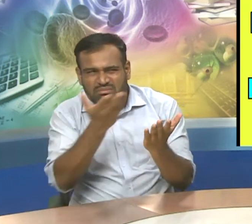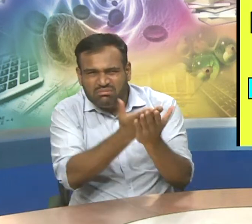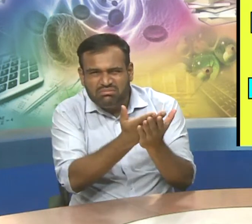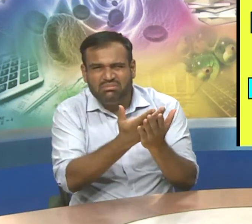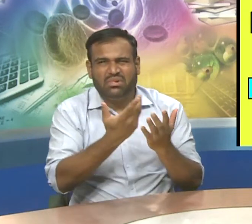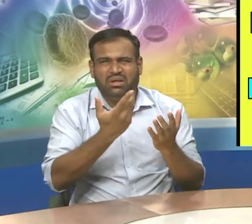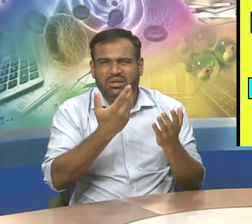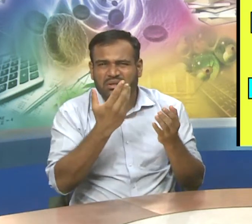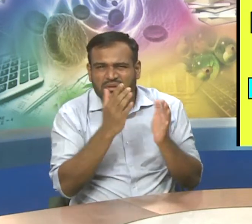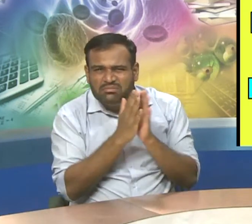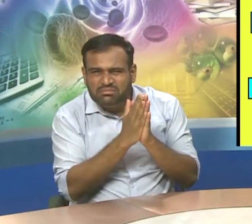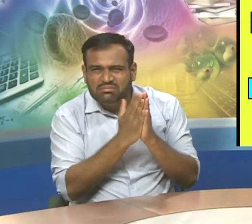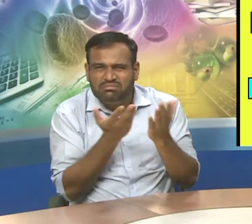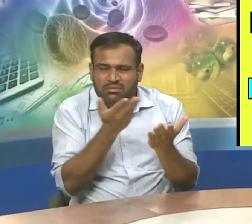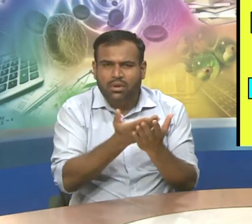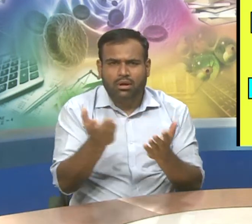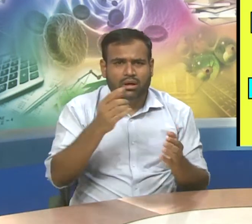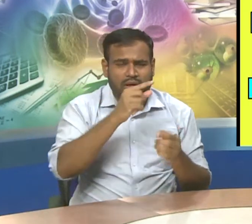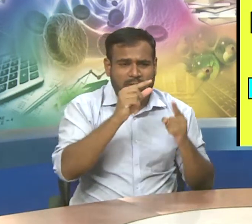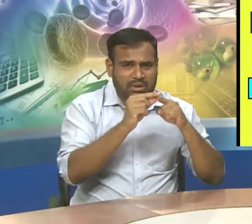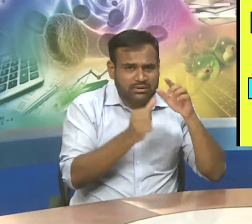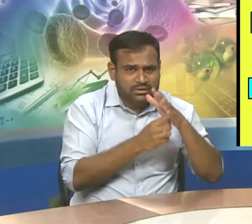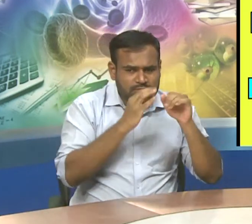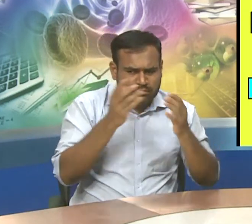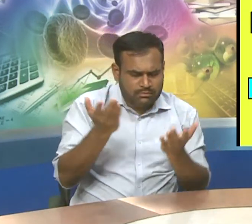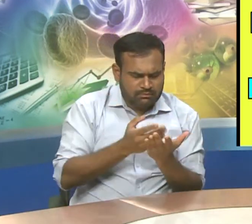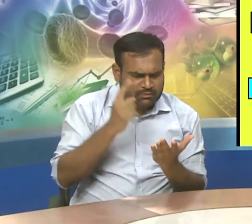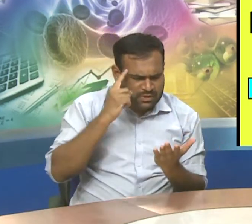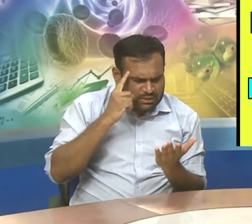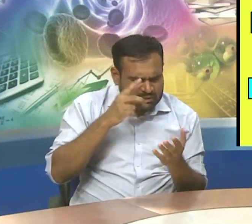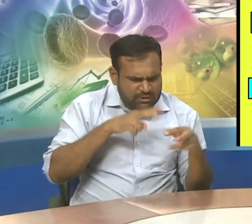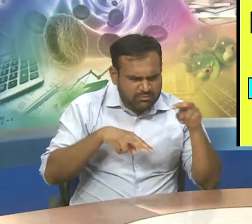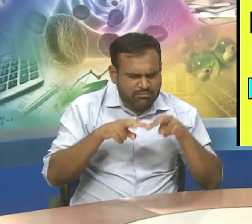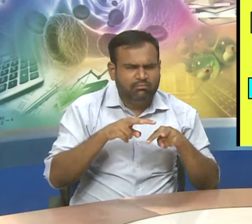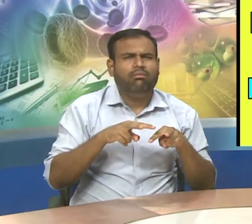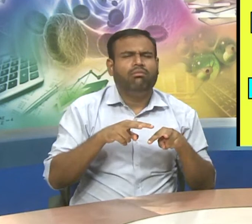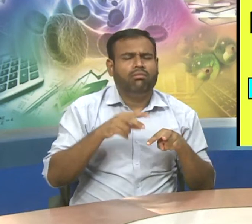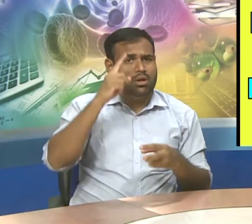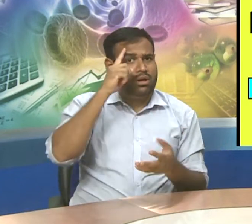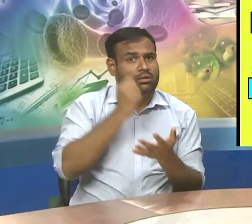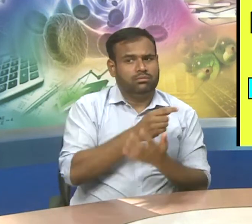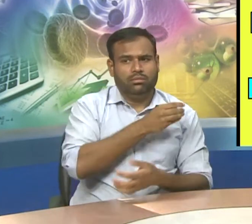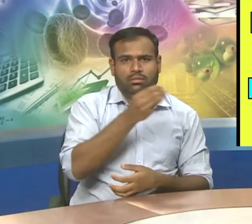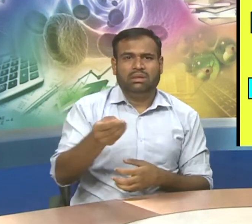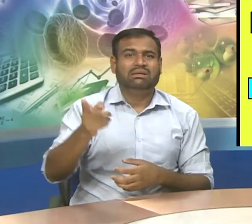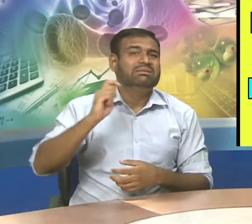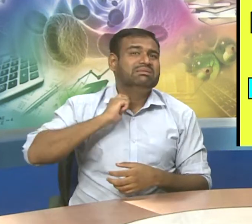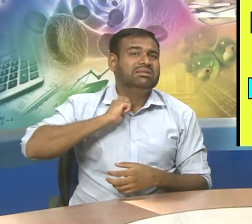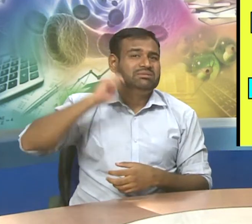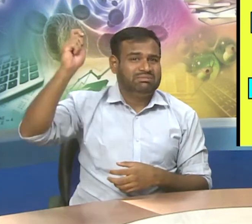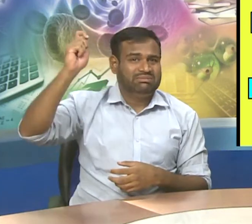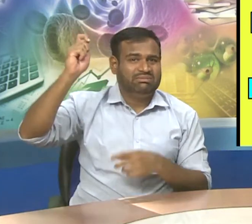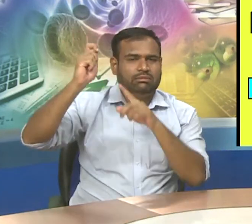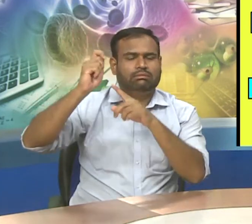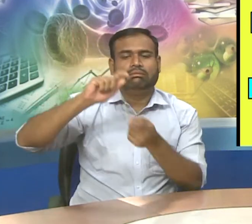Generally, death sentence may be commuted to the life imprisonment.